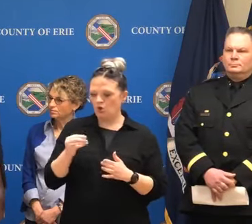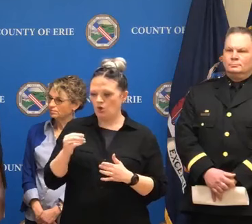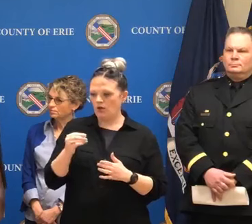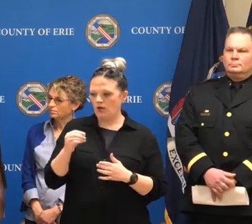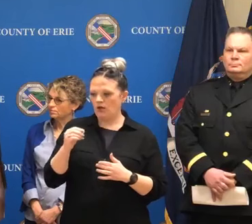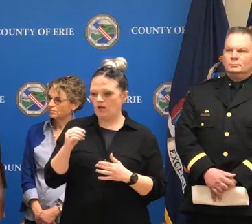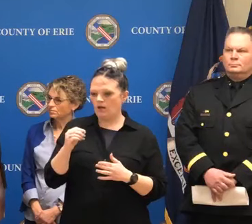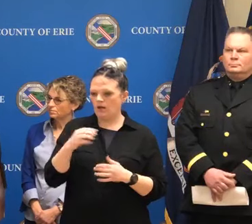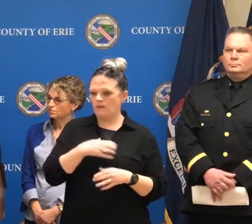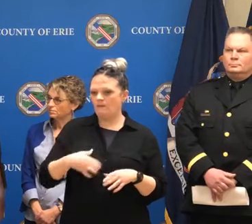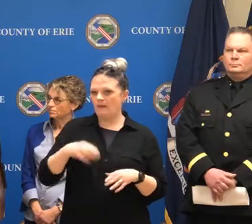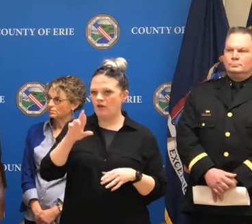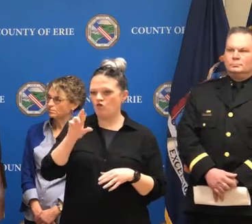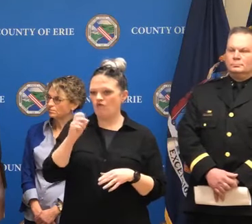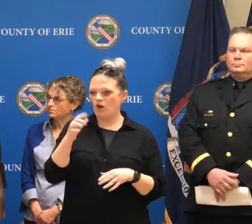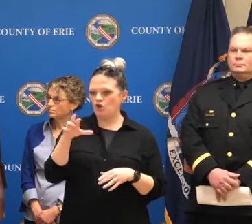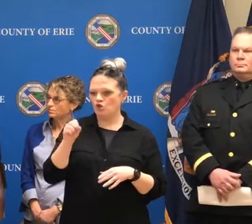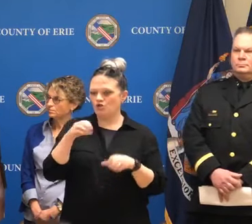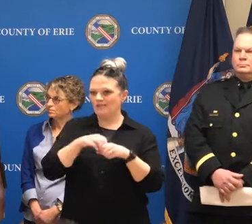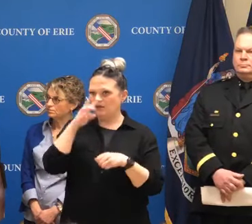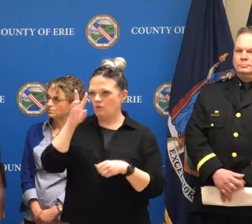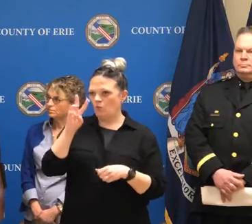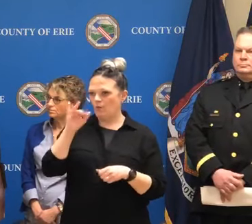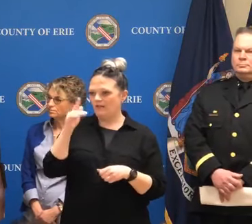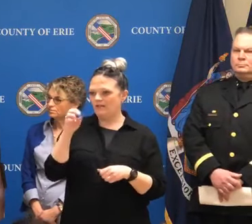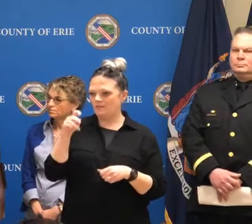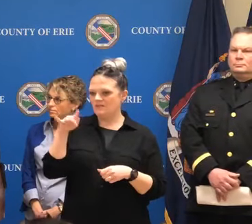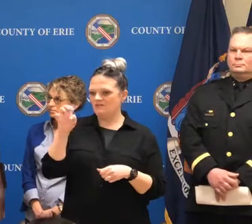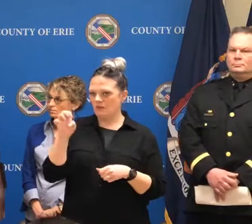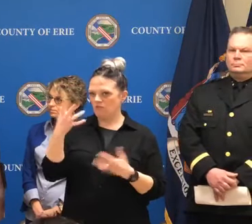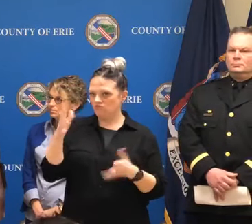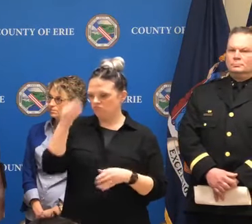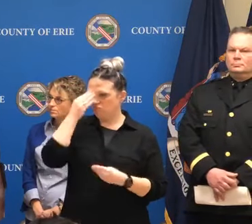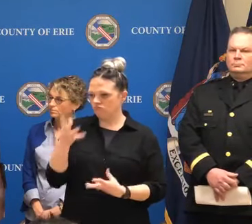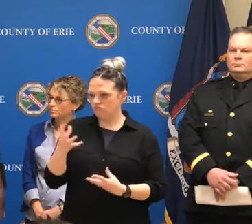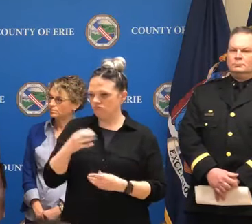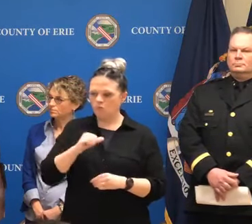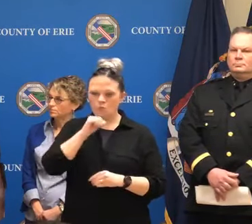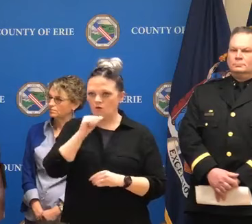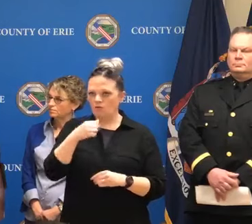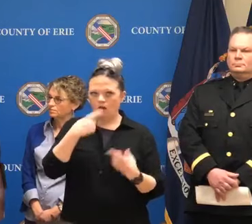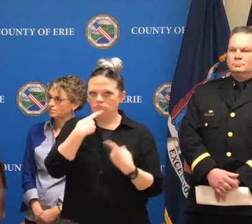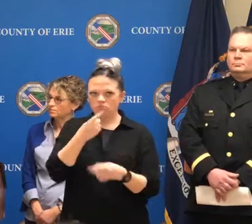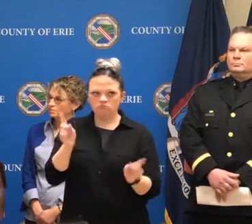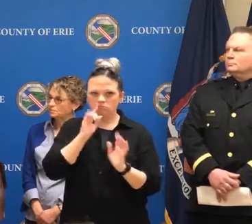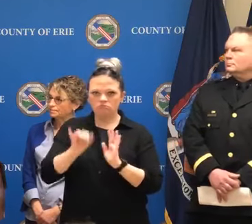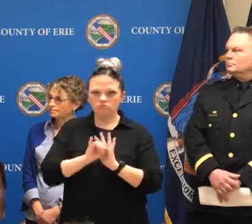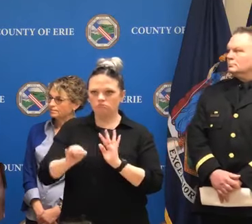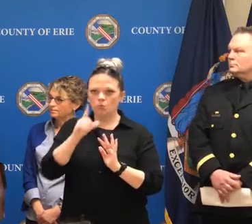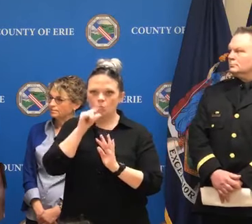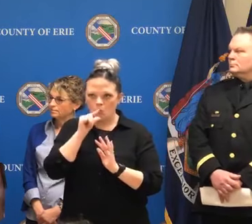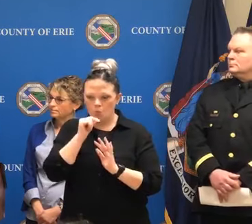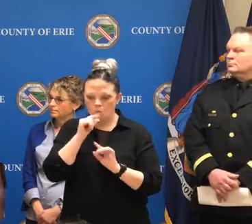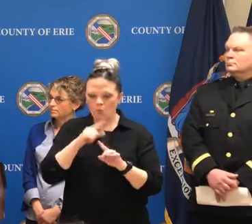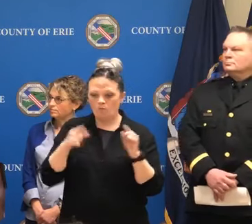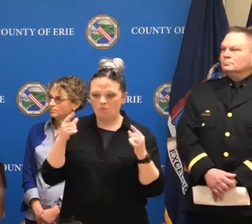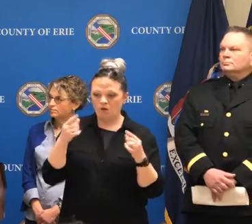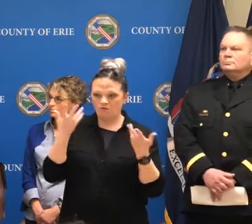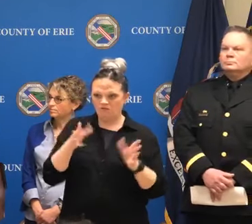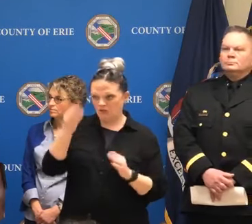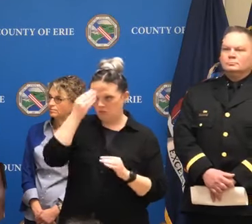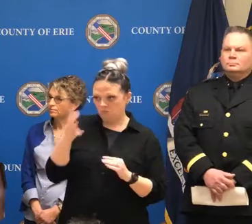of Williamsville of these cases. We are not identifying the particular individuals, of course, but did I advise them that there